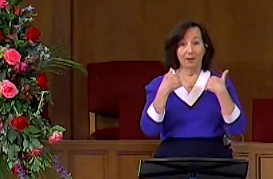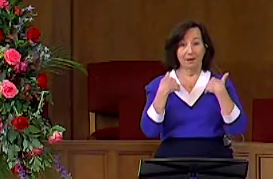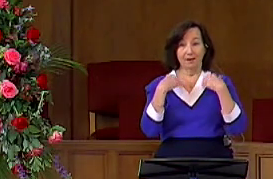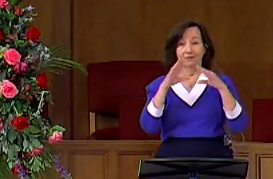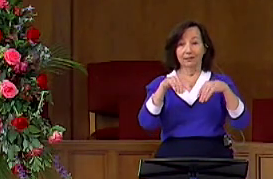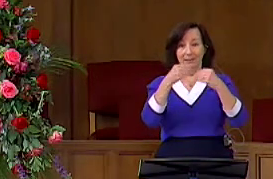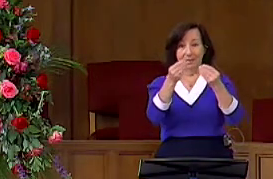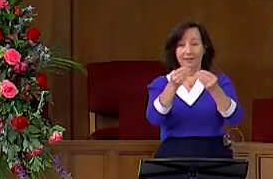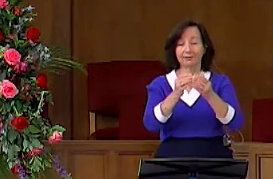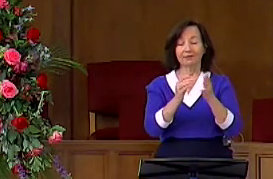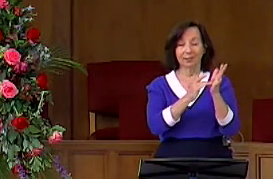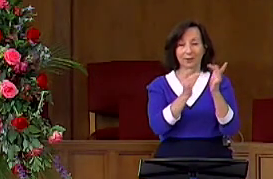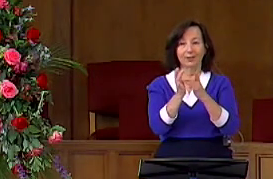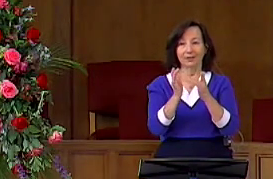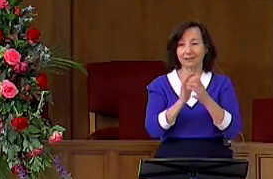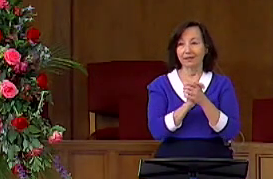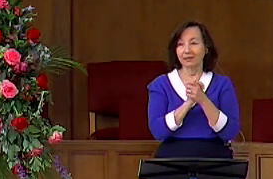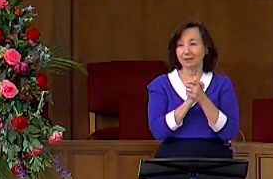give Jesus?